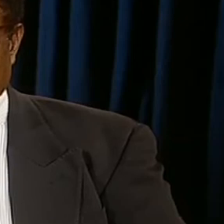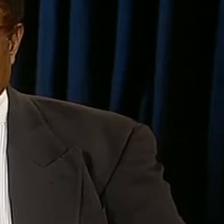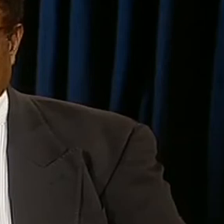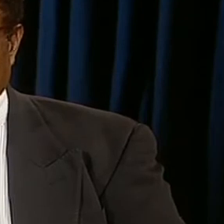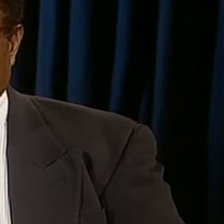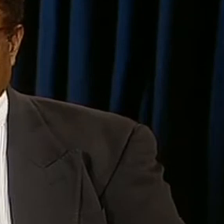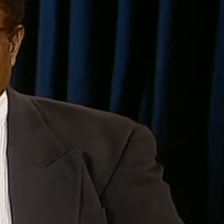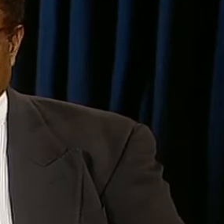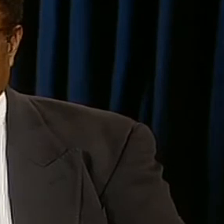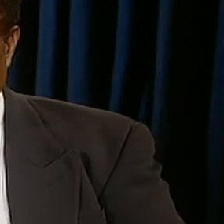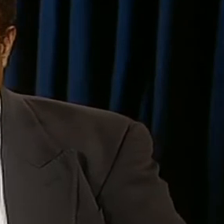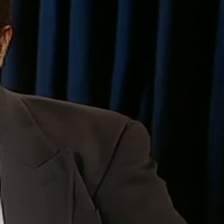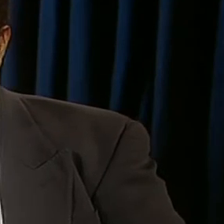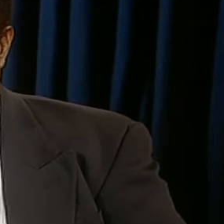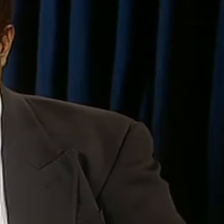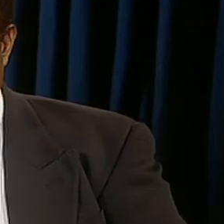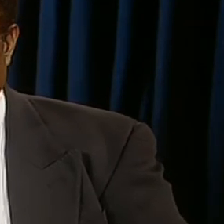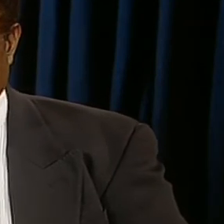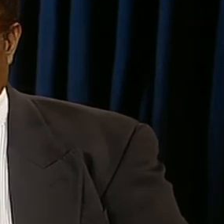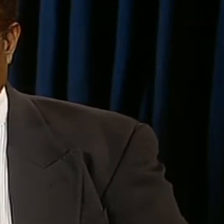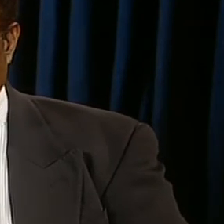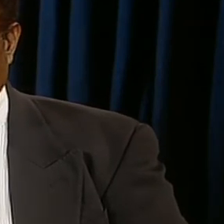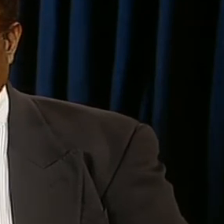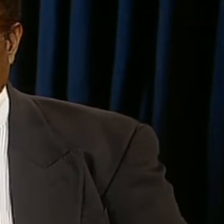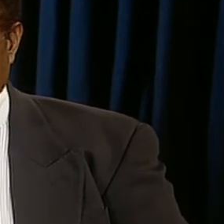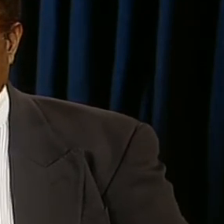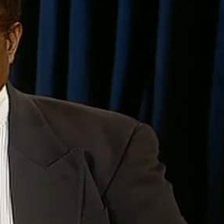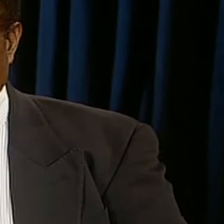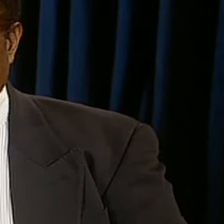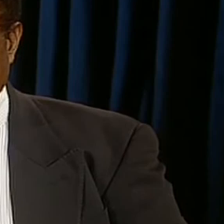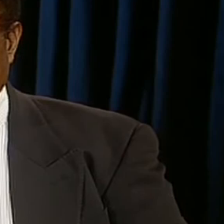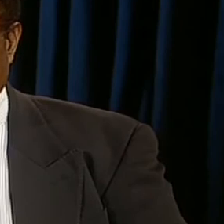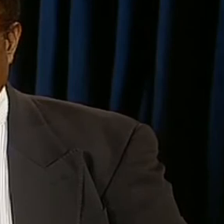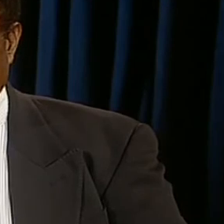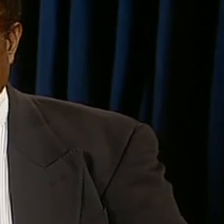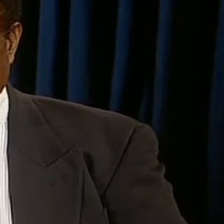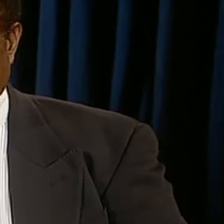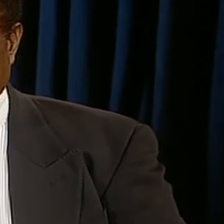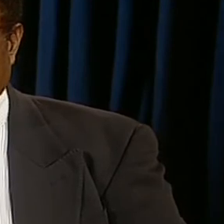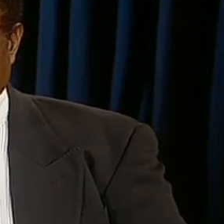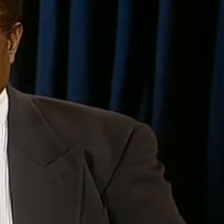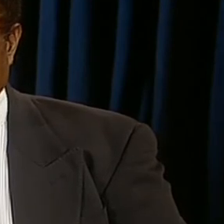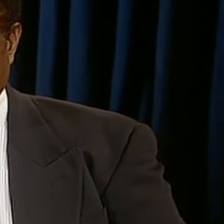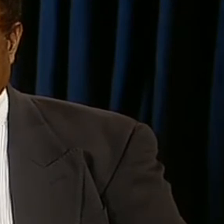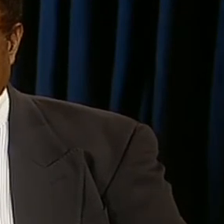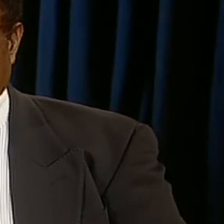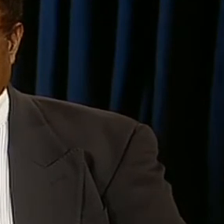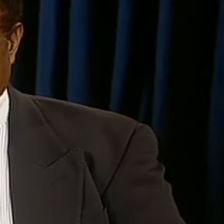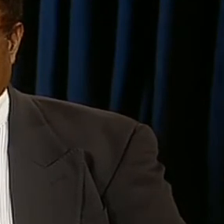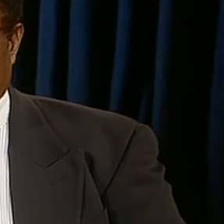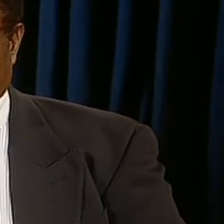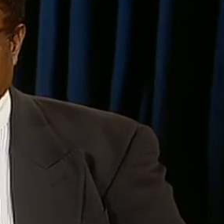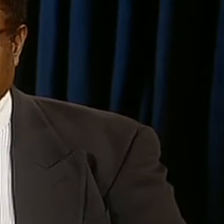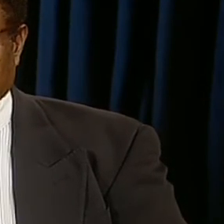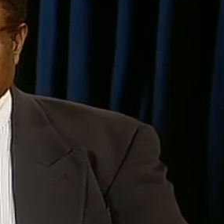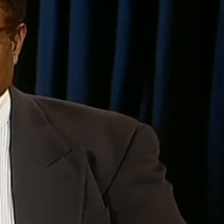assurance from Scripture and pray to our God that God, who is always on his people's side, will once again rise on